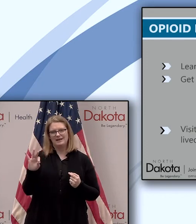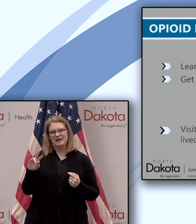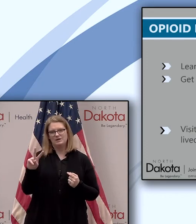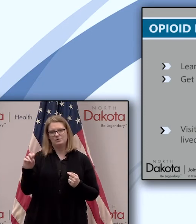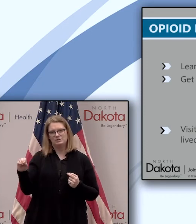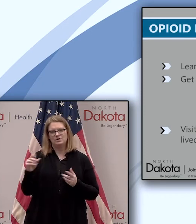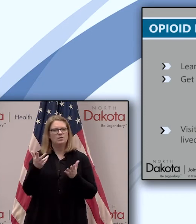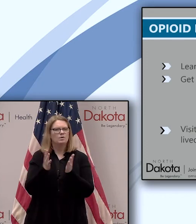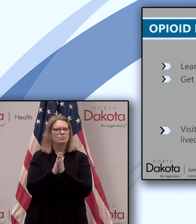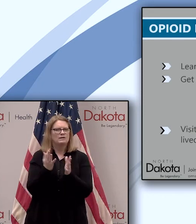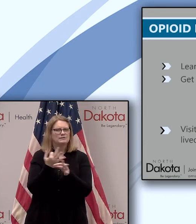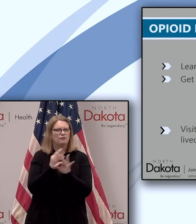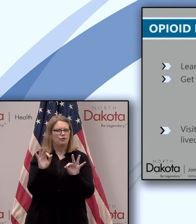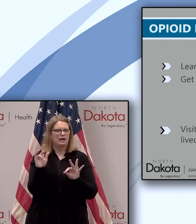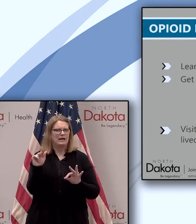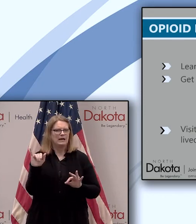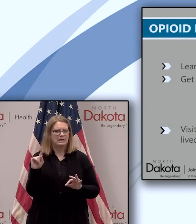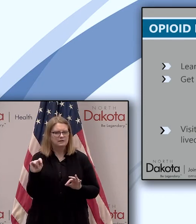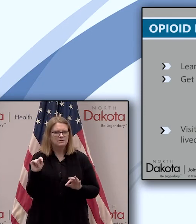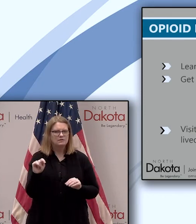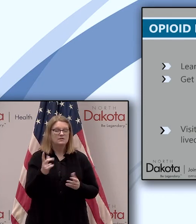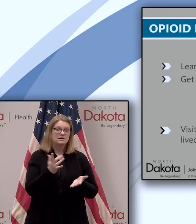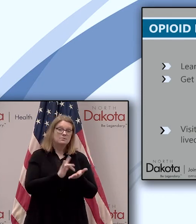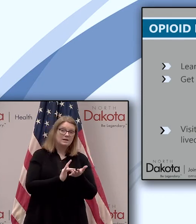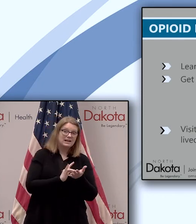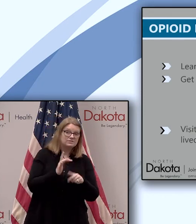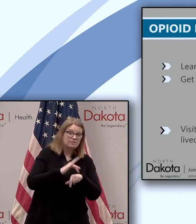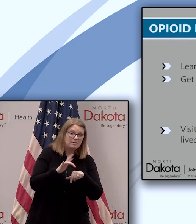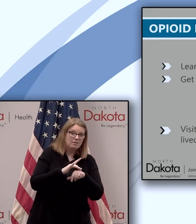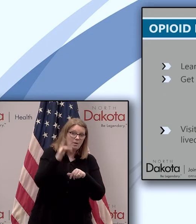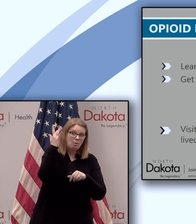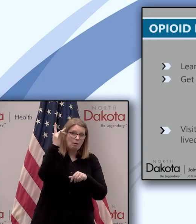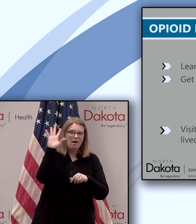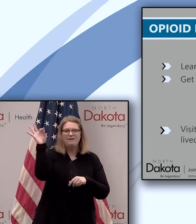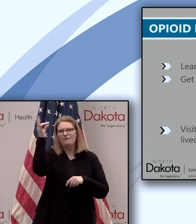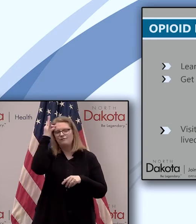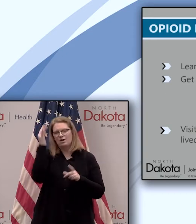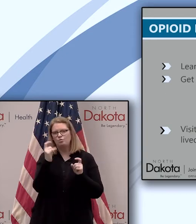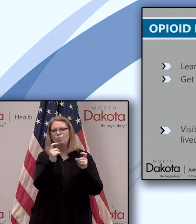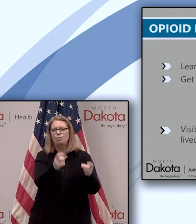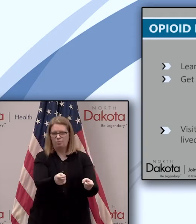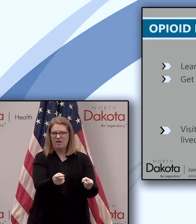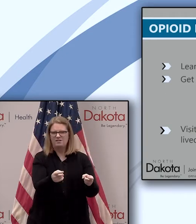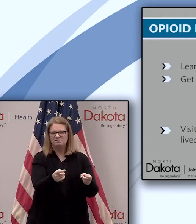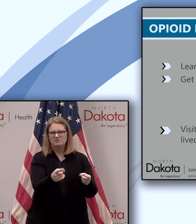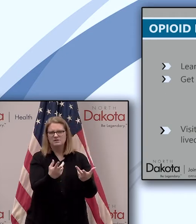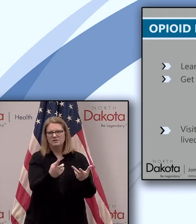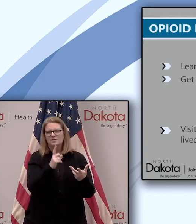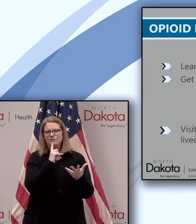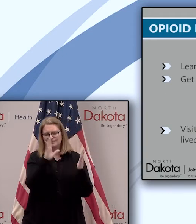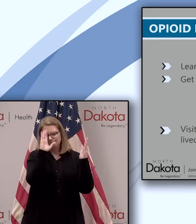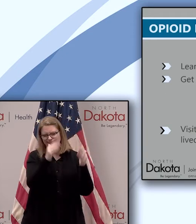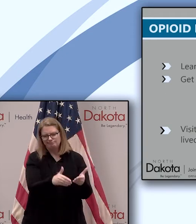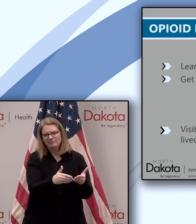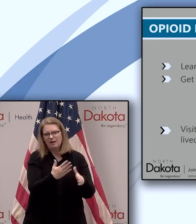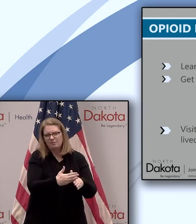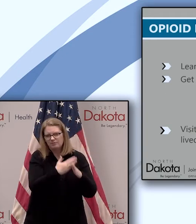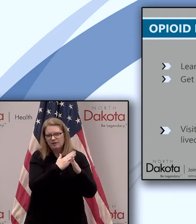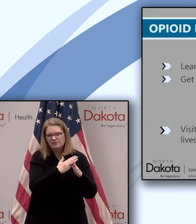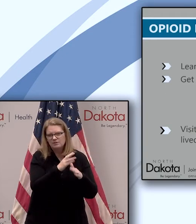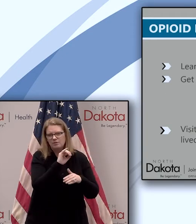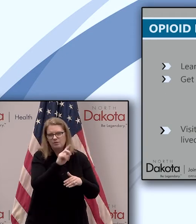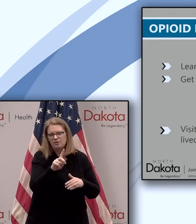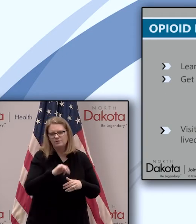701-328-8920 and request a free kit. This medication is available because of a federal grant addressing opioid overdose and prevention.